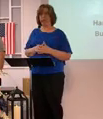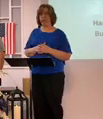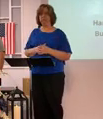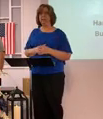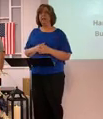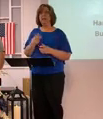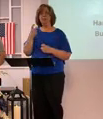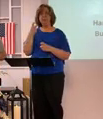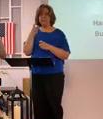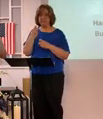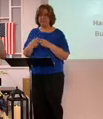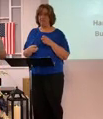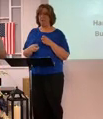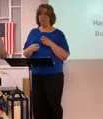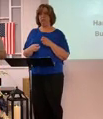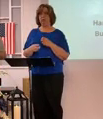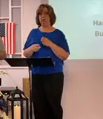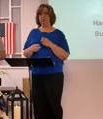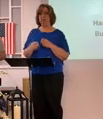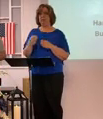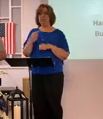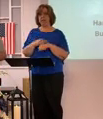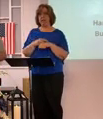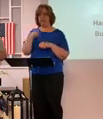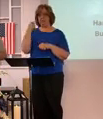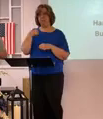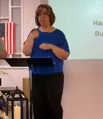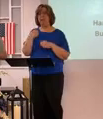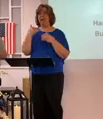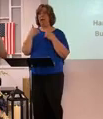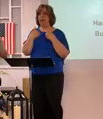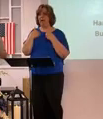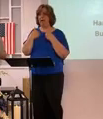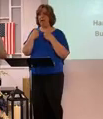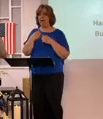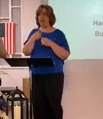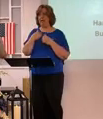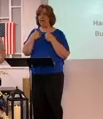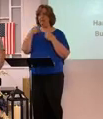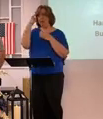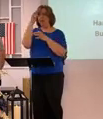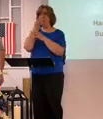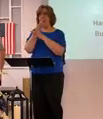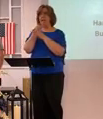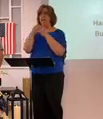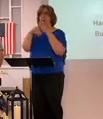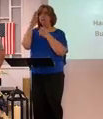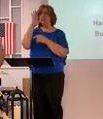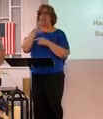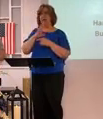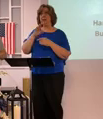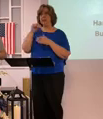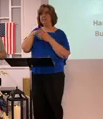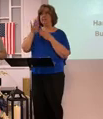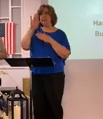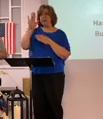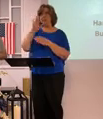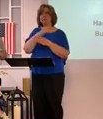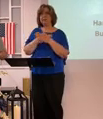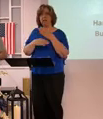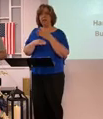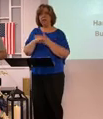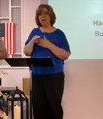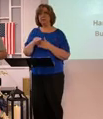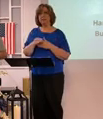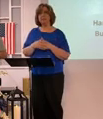that was one of the hardest things. And I'm like, okay, you know what? I got to have faith in God. It's in God's hands. I mean,